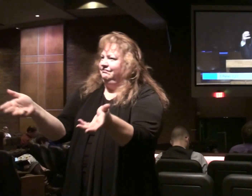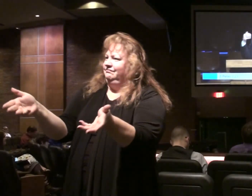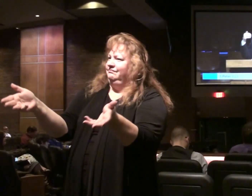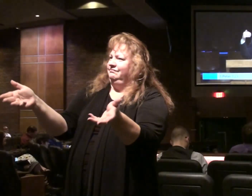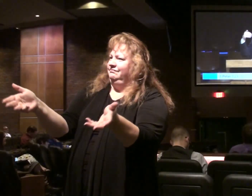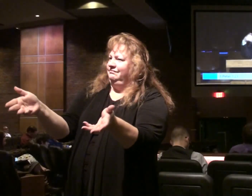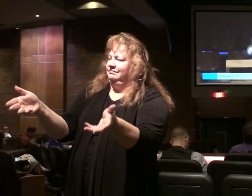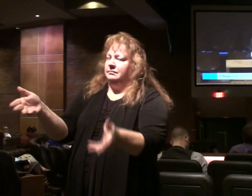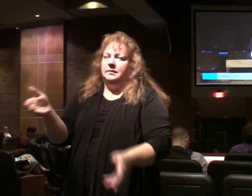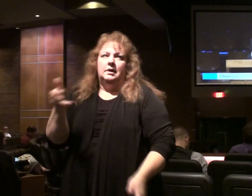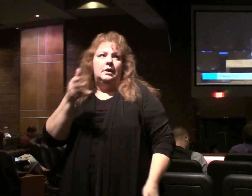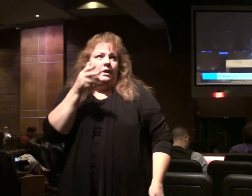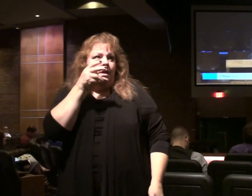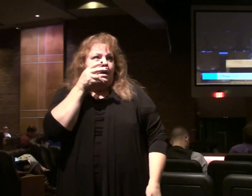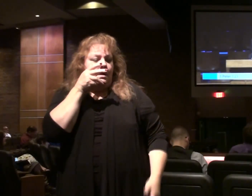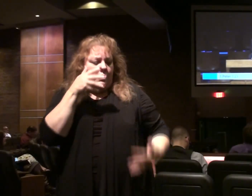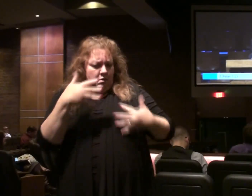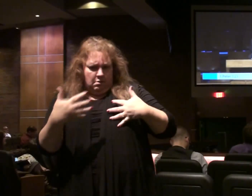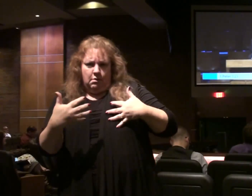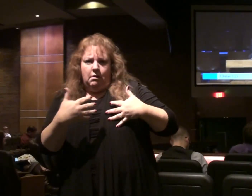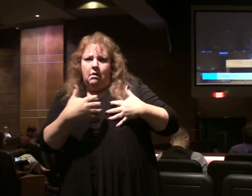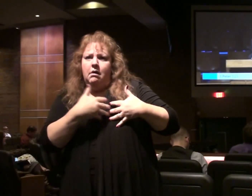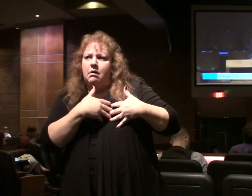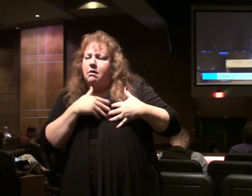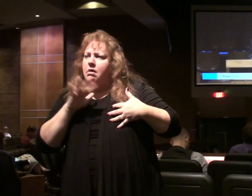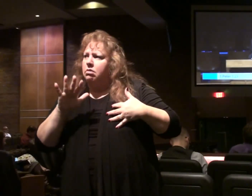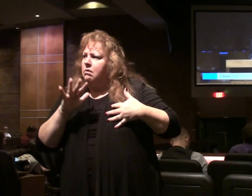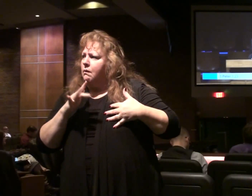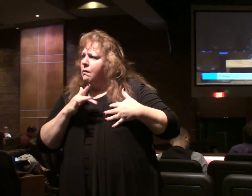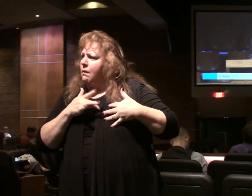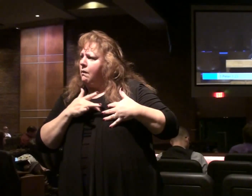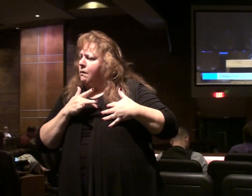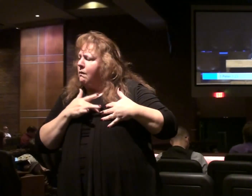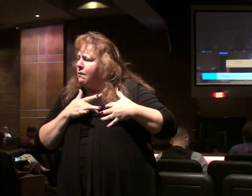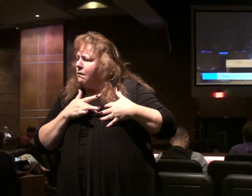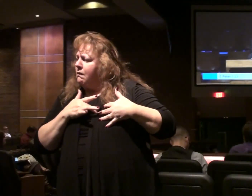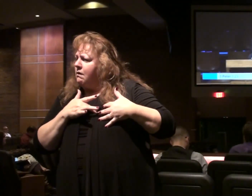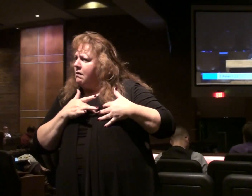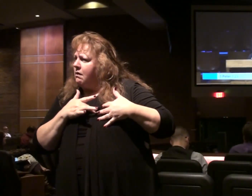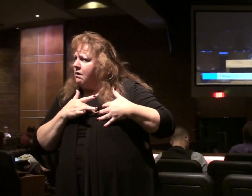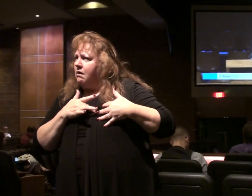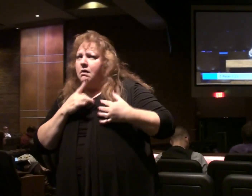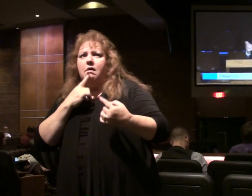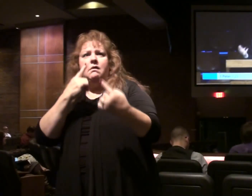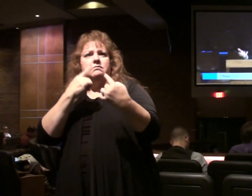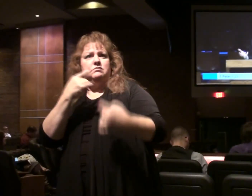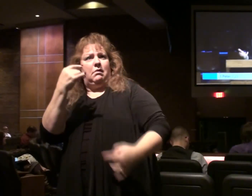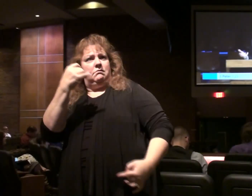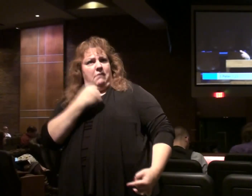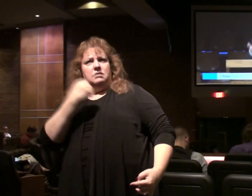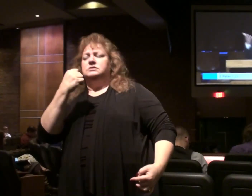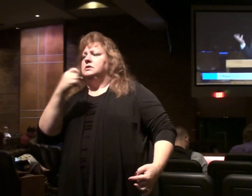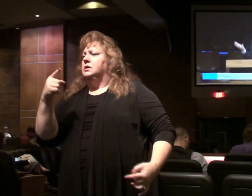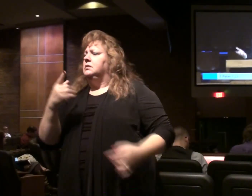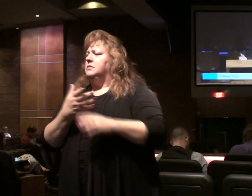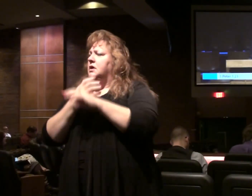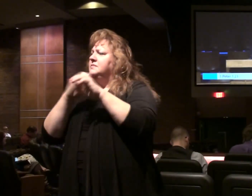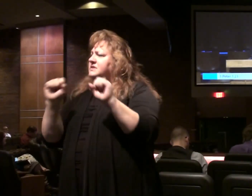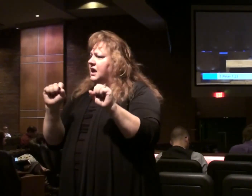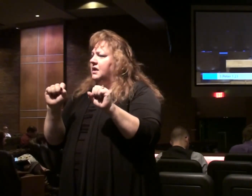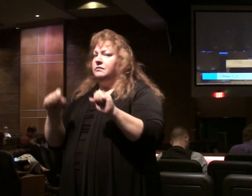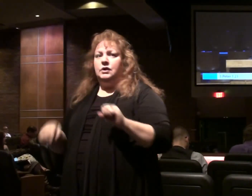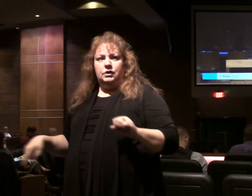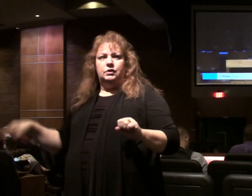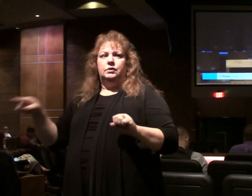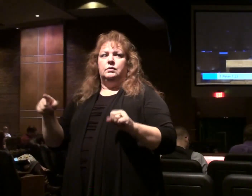person hears it and it penetrates into the innermost recesses of their soul, and they respond in faith and they're saved. You're here as a